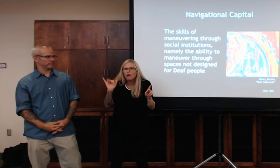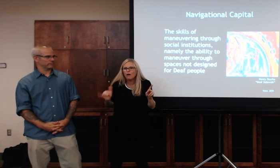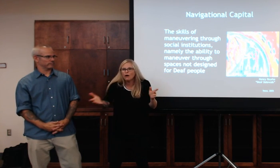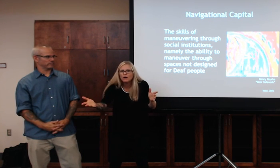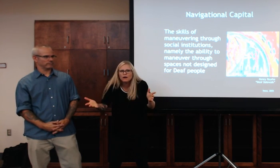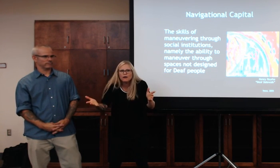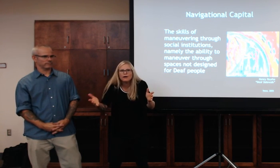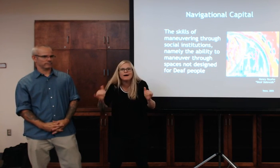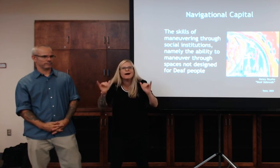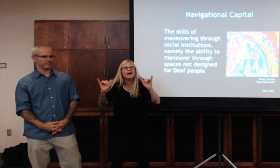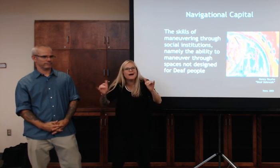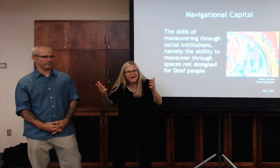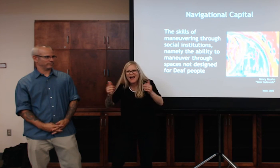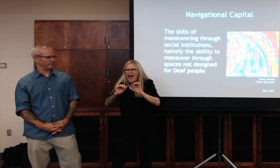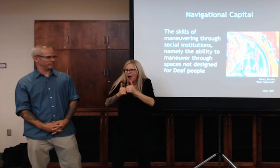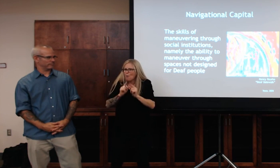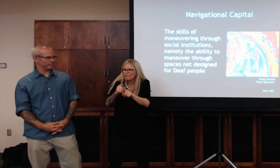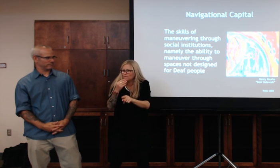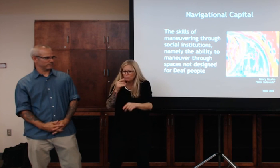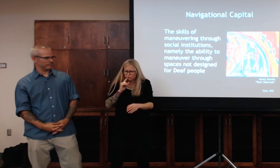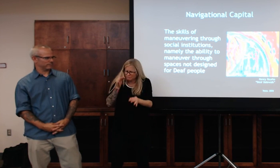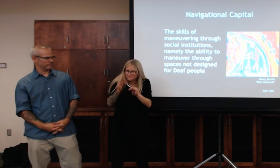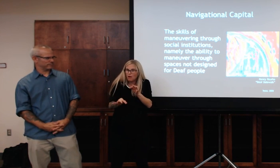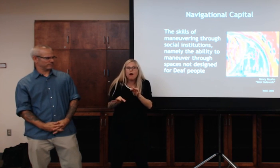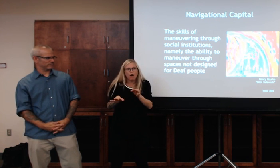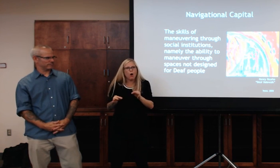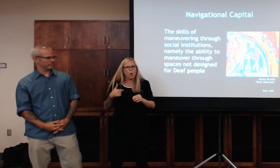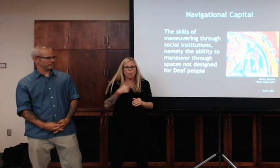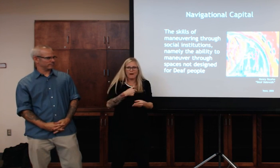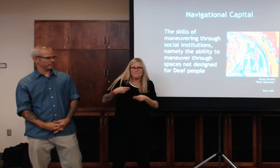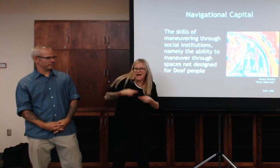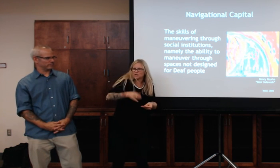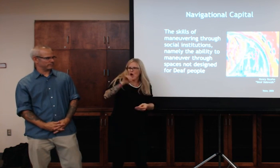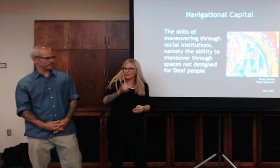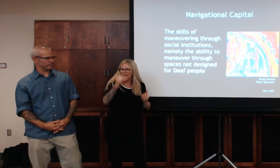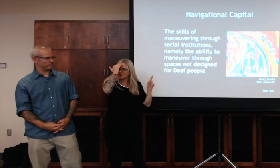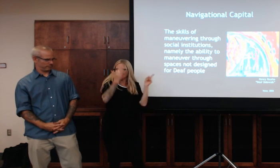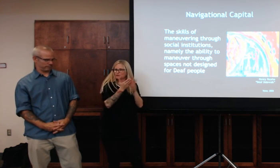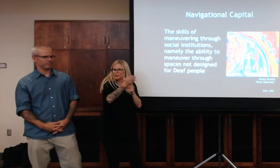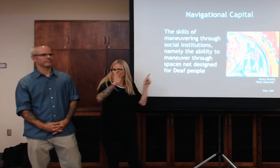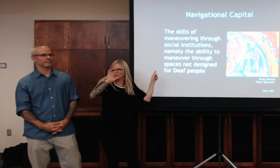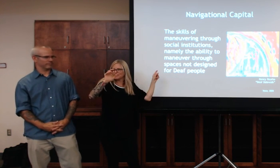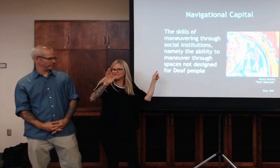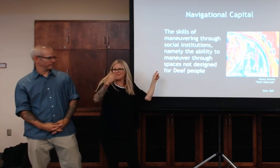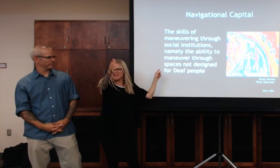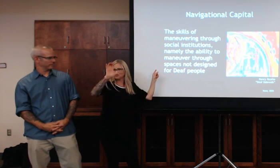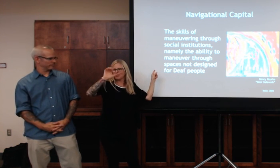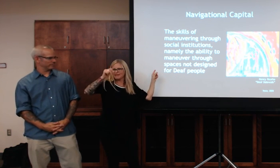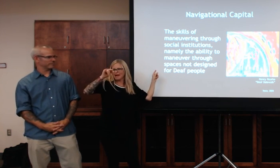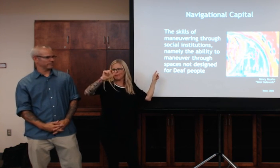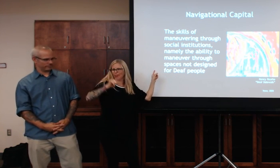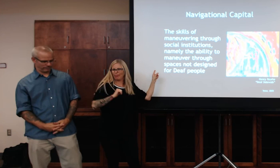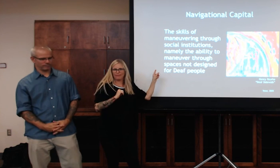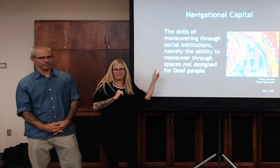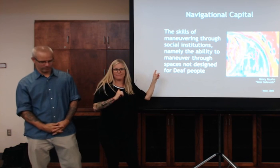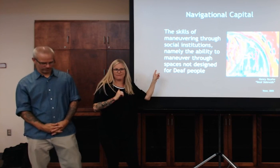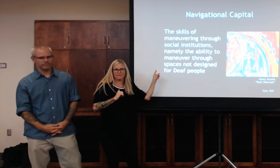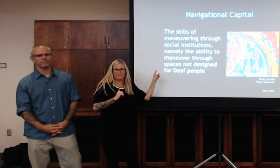I had no idea we could do that. They order that, they see that from their parents. We pass on that knowledge to our children through navigational capital.